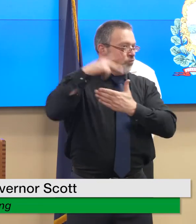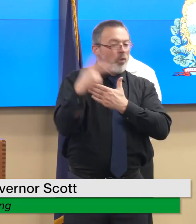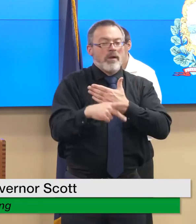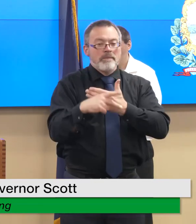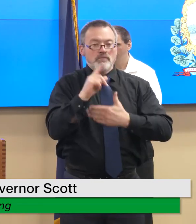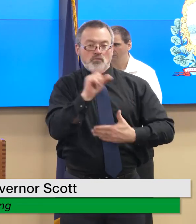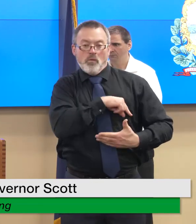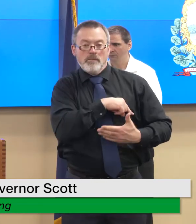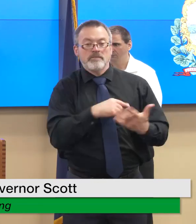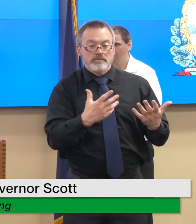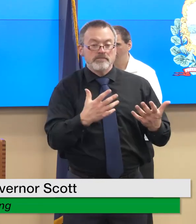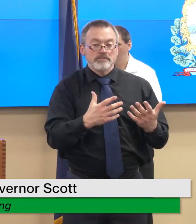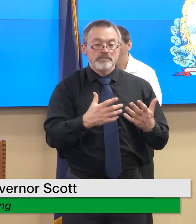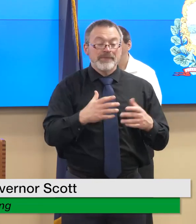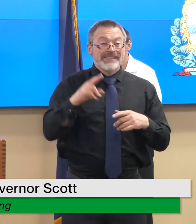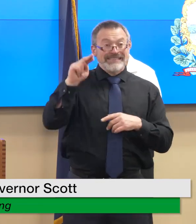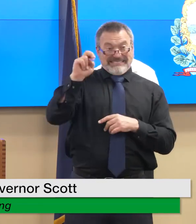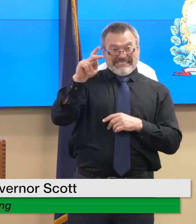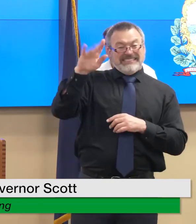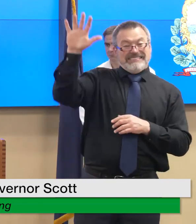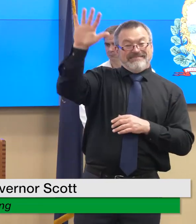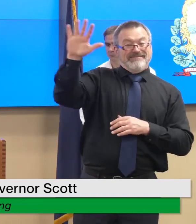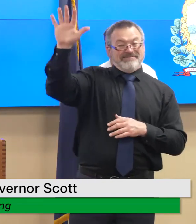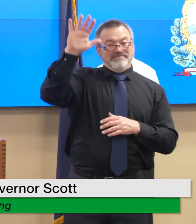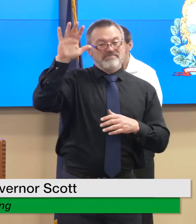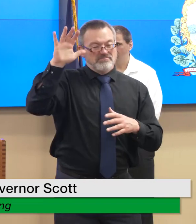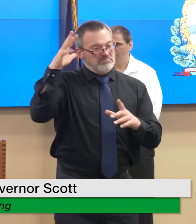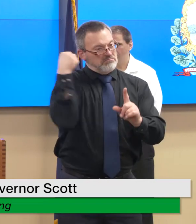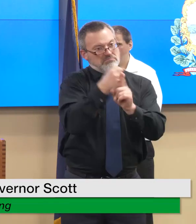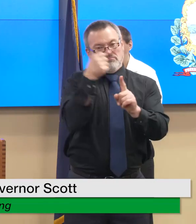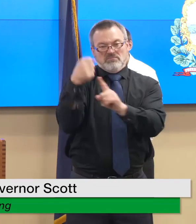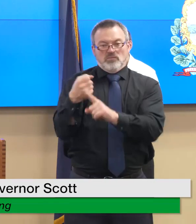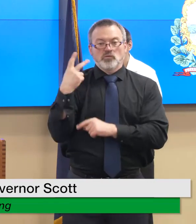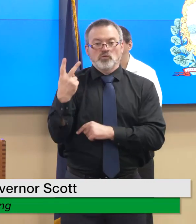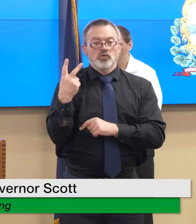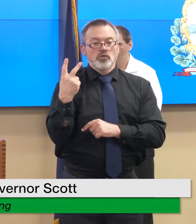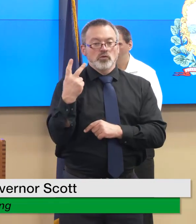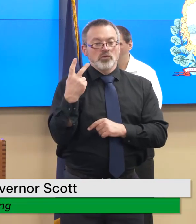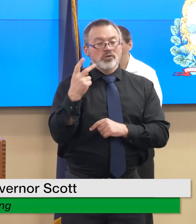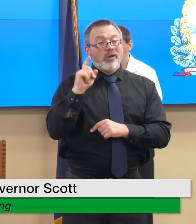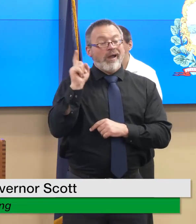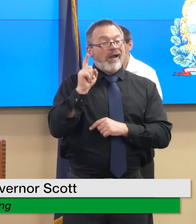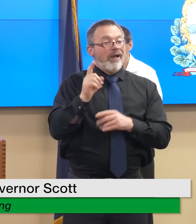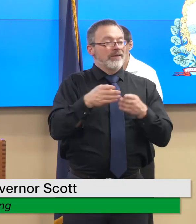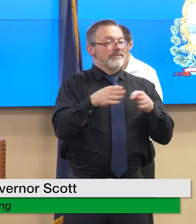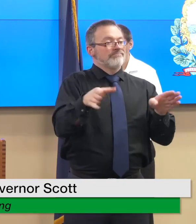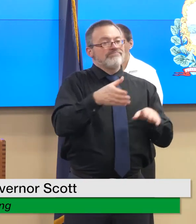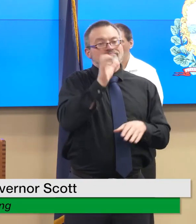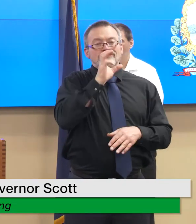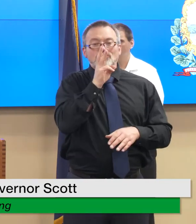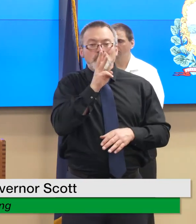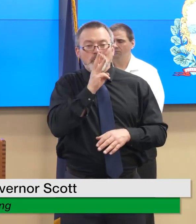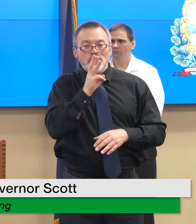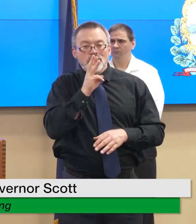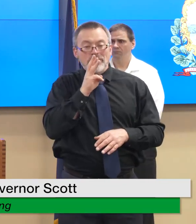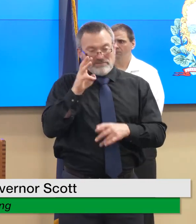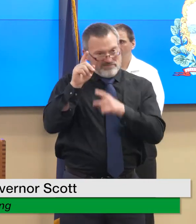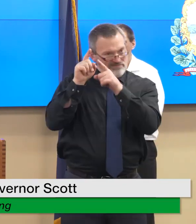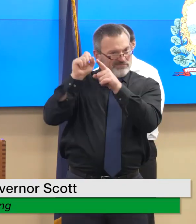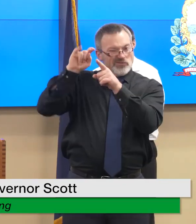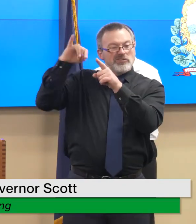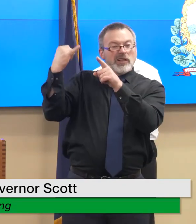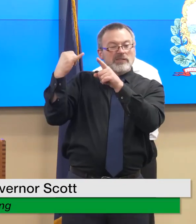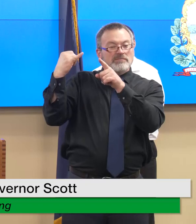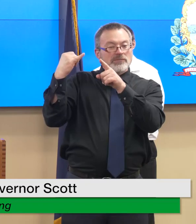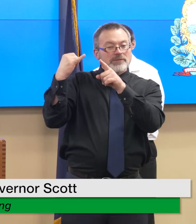Northeast Kingdom appears to have impacted two public drinking water systems. In St. Johnsbury, a lightning strike